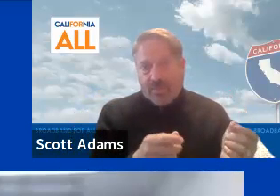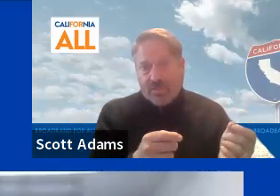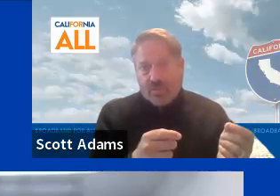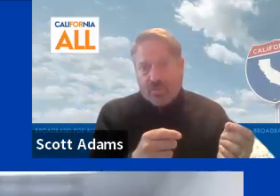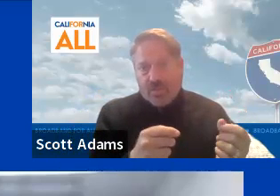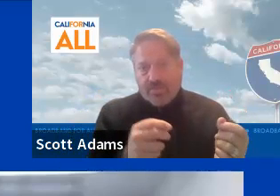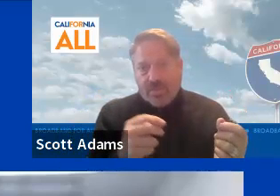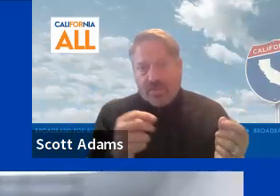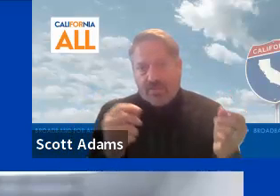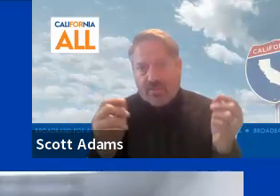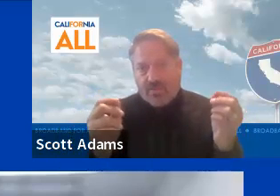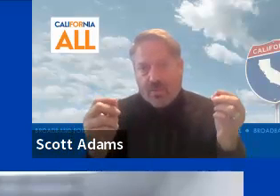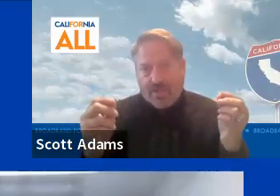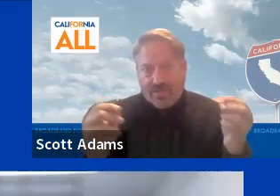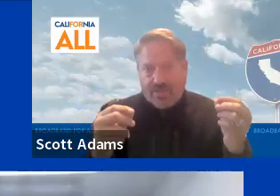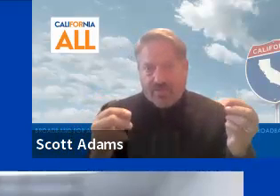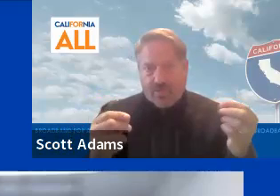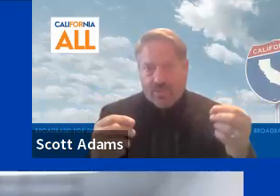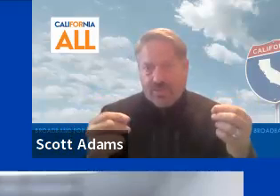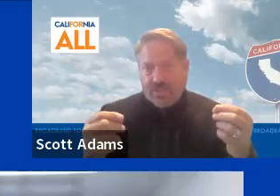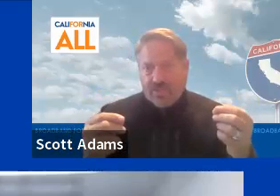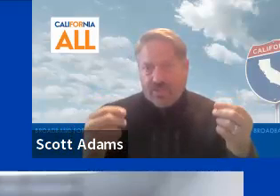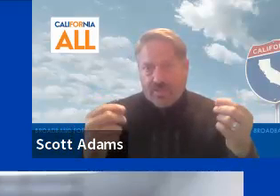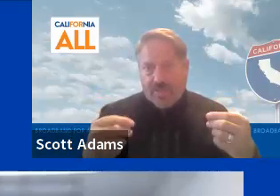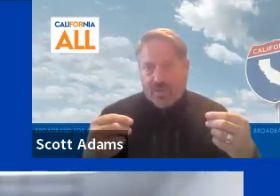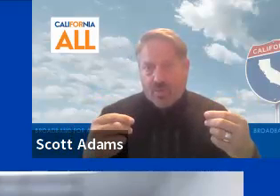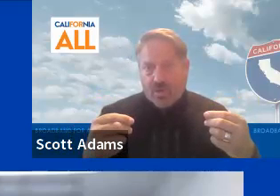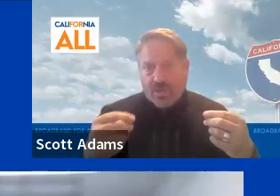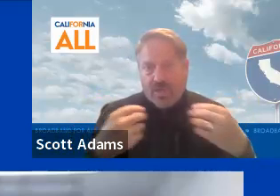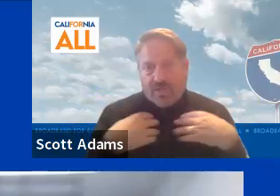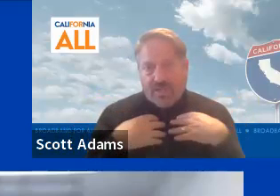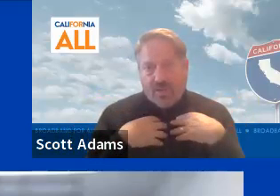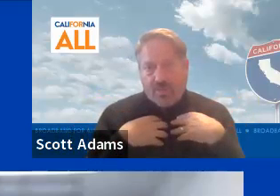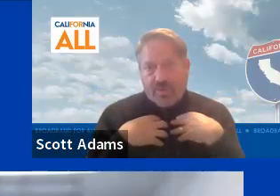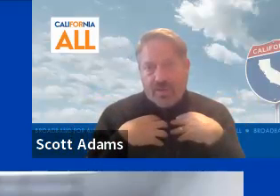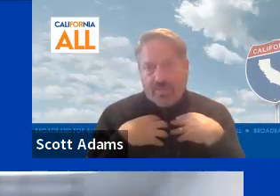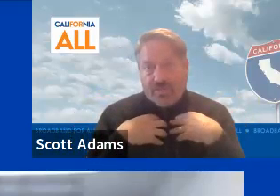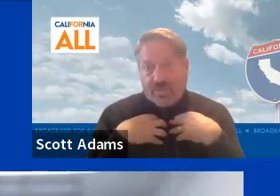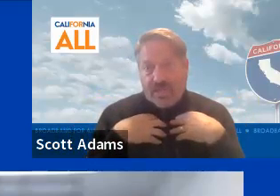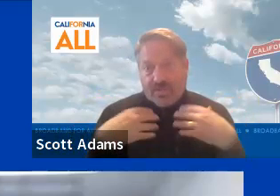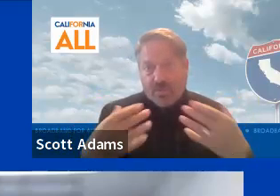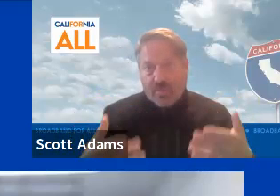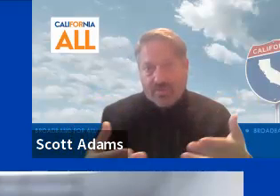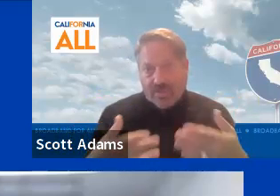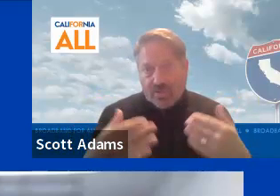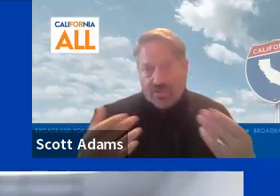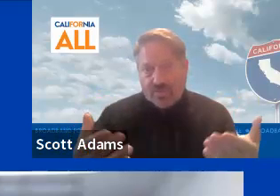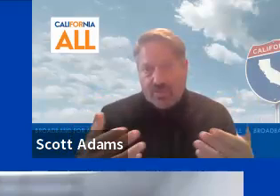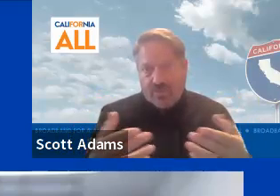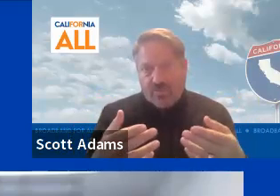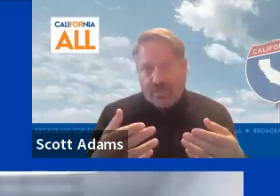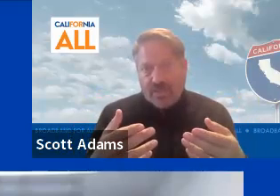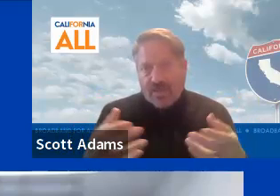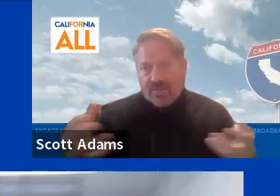ecosystem mapping tool is for entities and organizations to map their work to help the state, the Department of Technology,